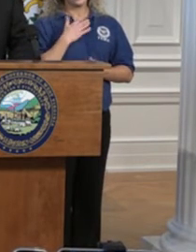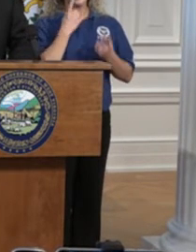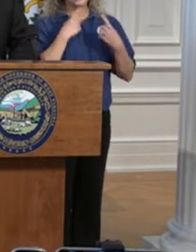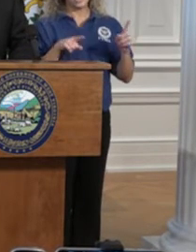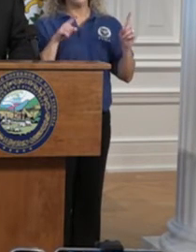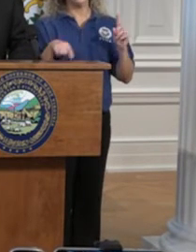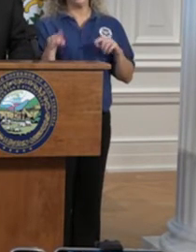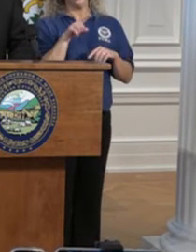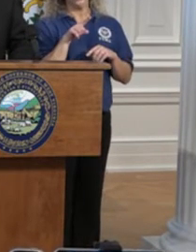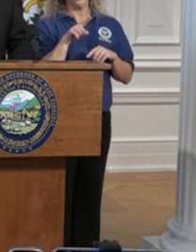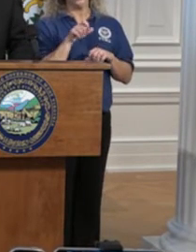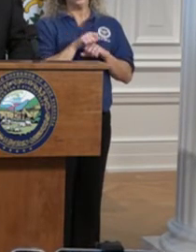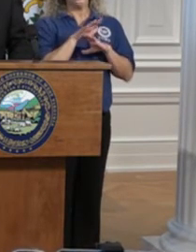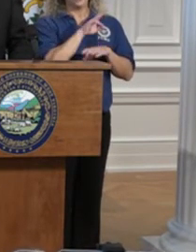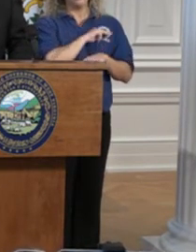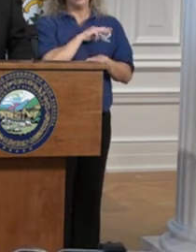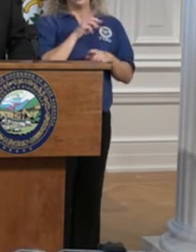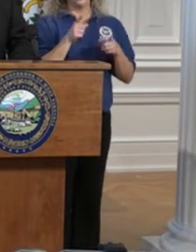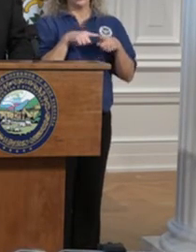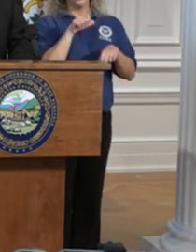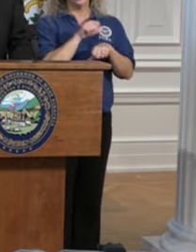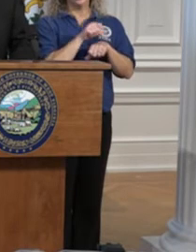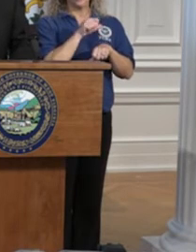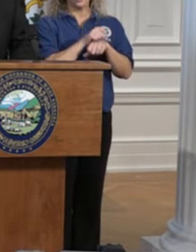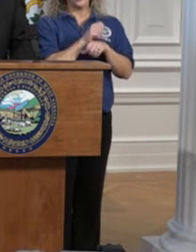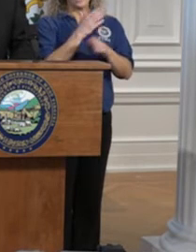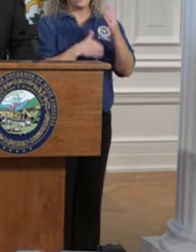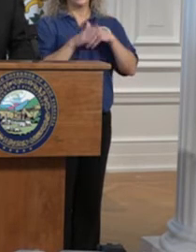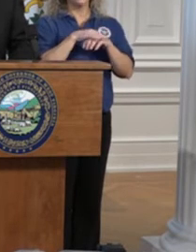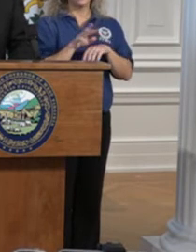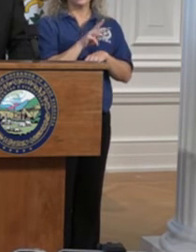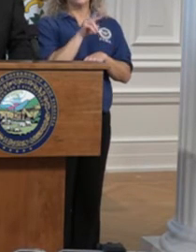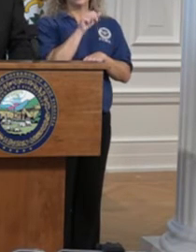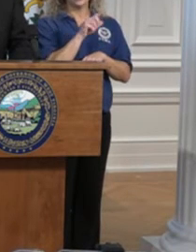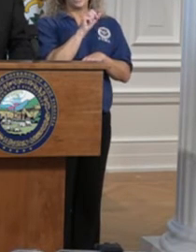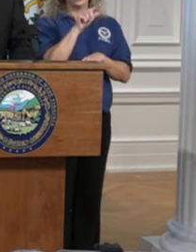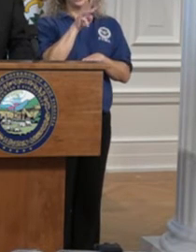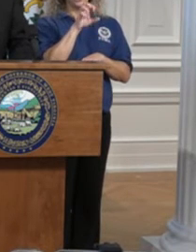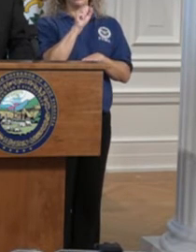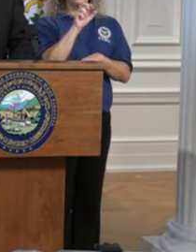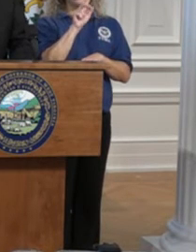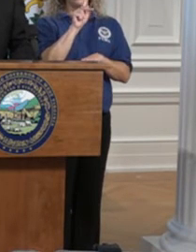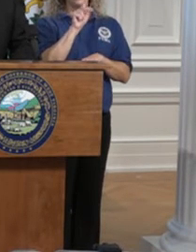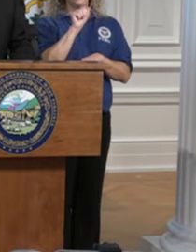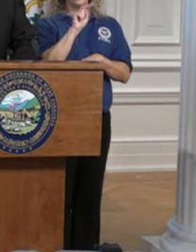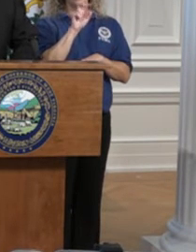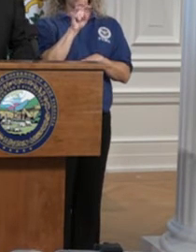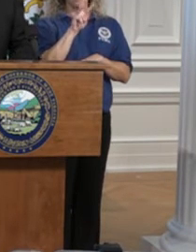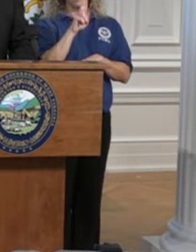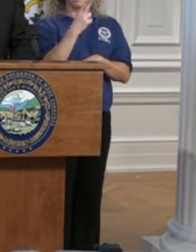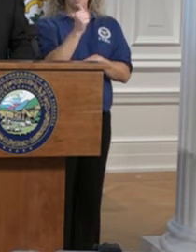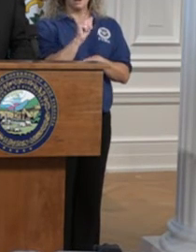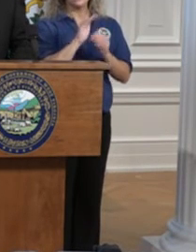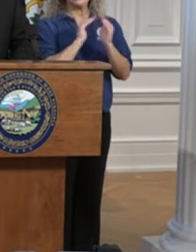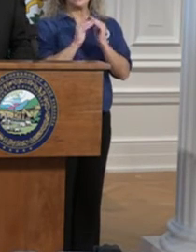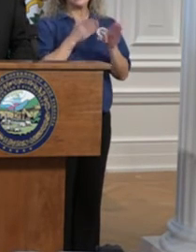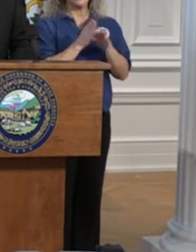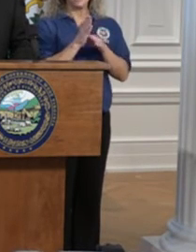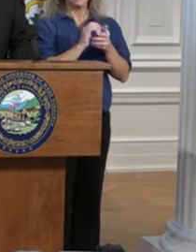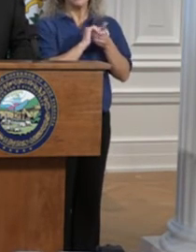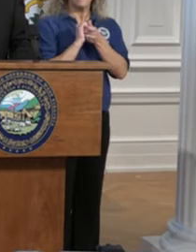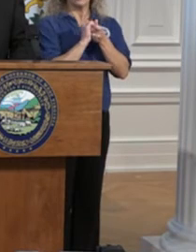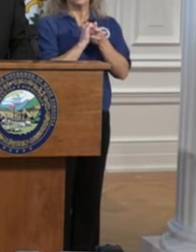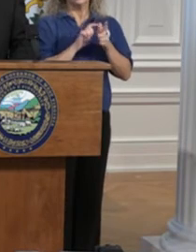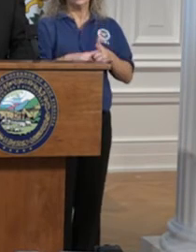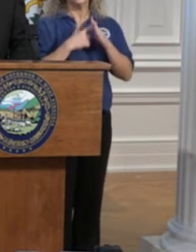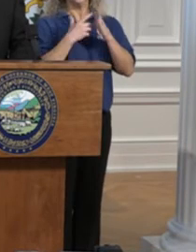to you that Mountain Mission, Cornerstone, Hands on West Virginia, and Lowe's of Canal City will be the main partners to be